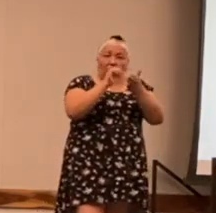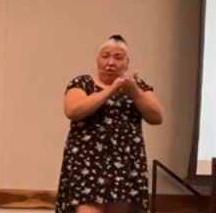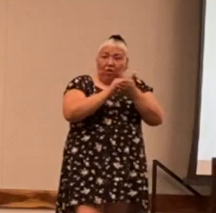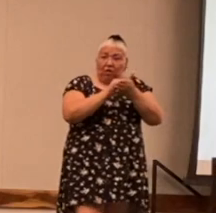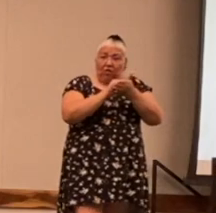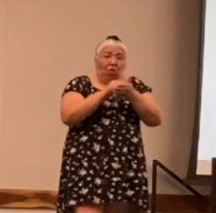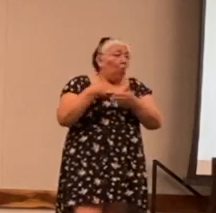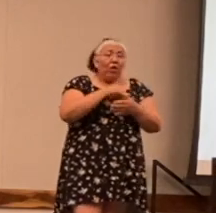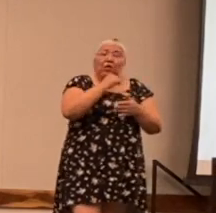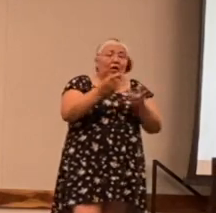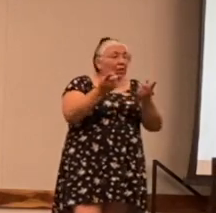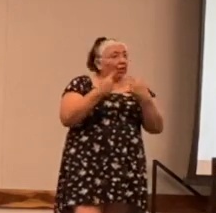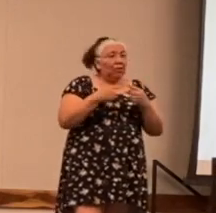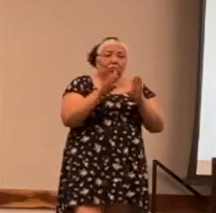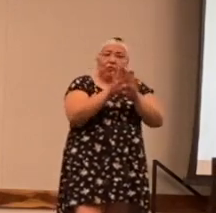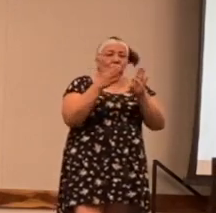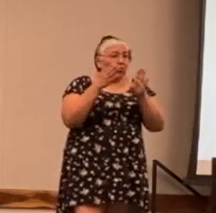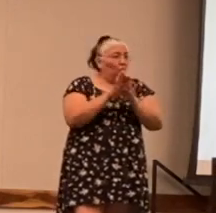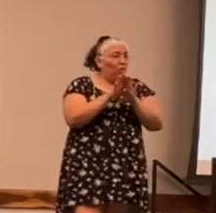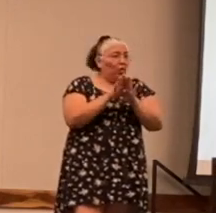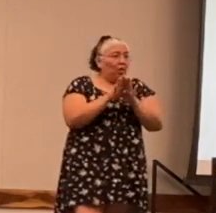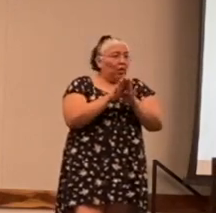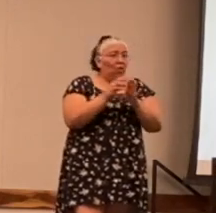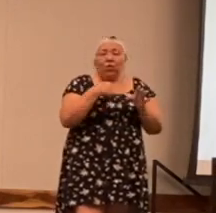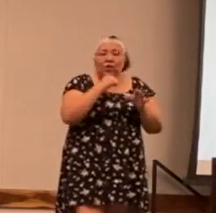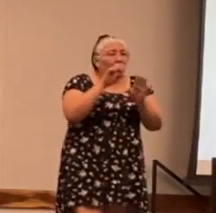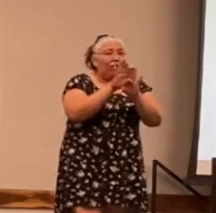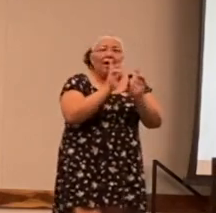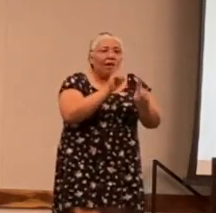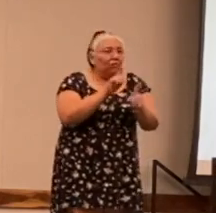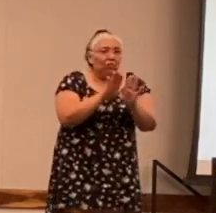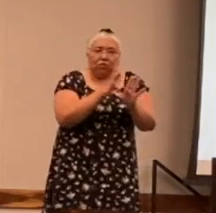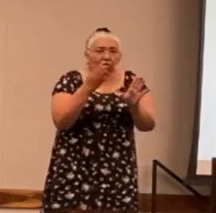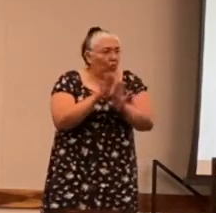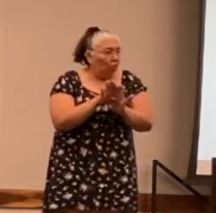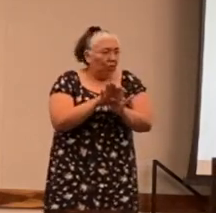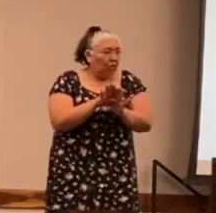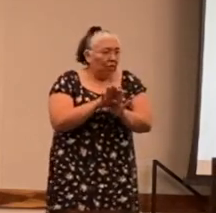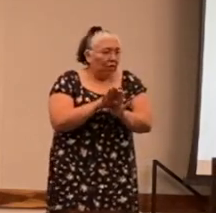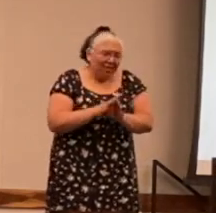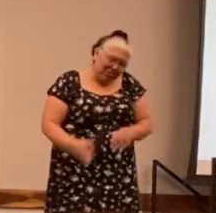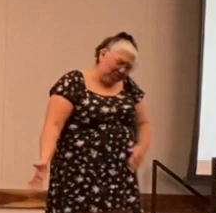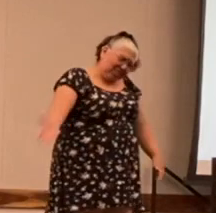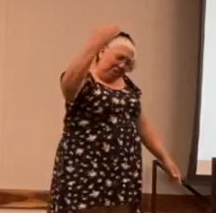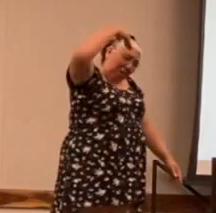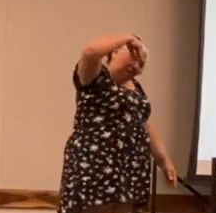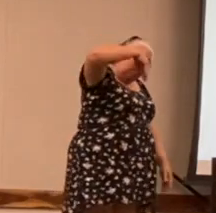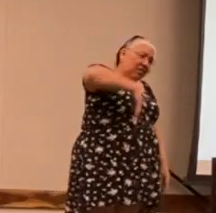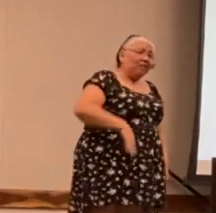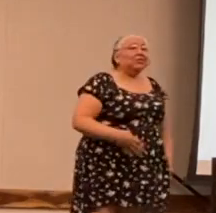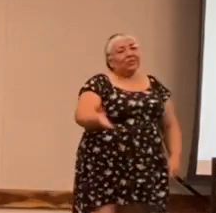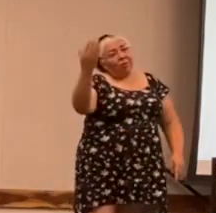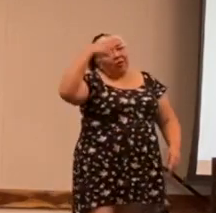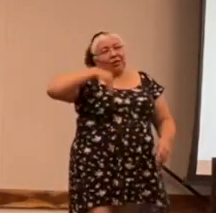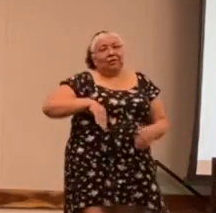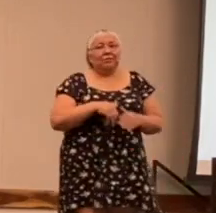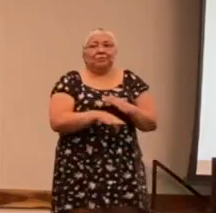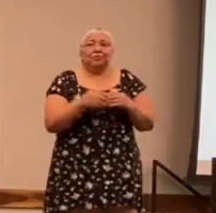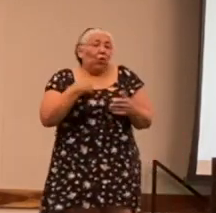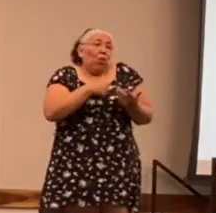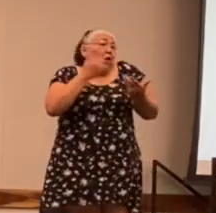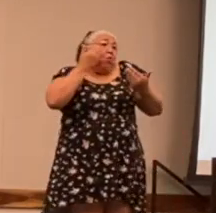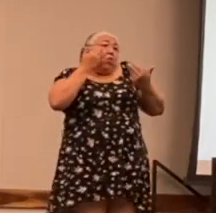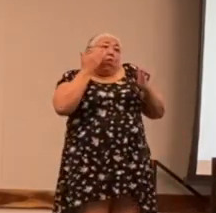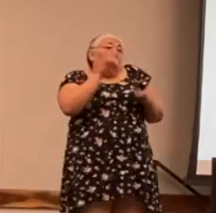door, we will not come to the door. We won't answer the door, right? Come on in. It's just come on in. Now, if we don't know